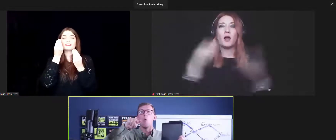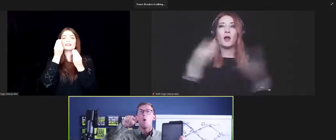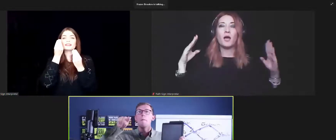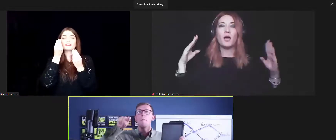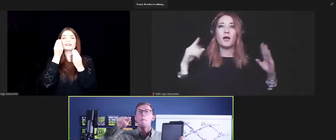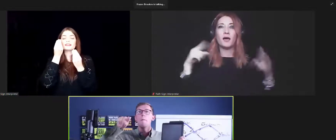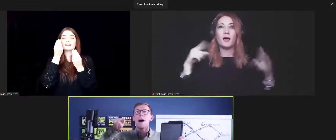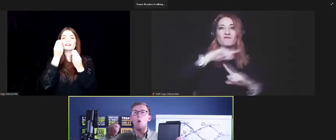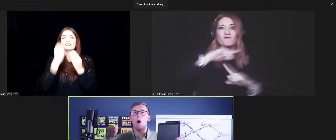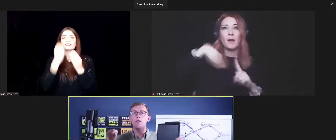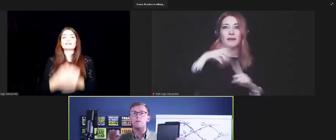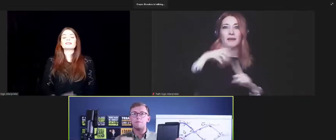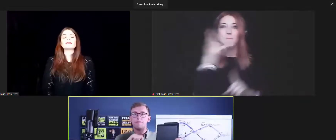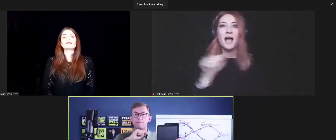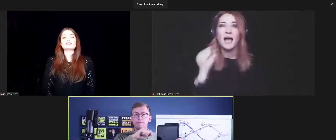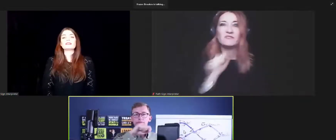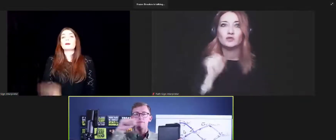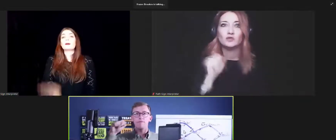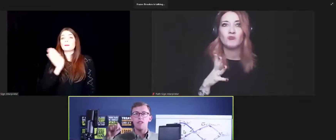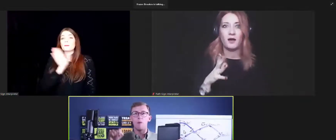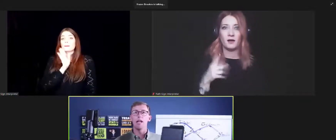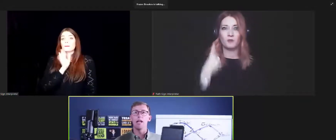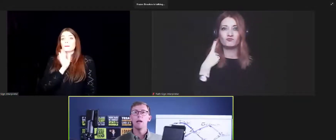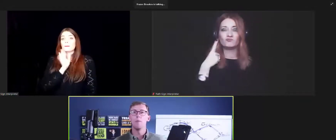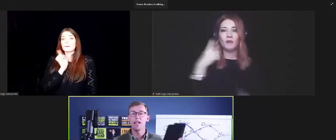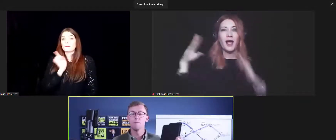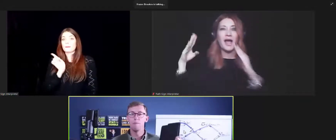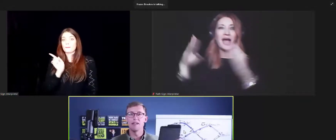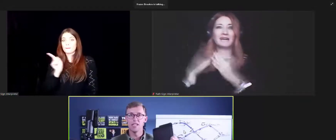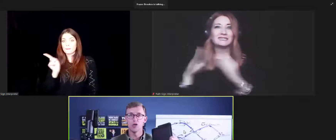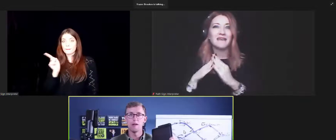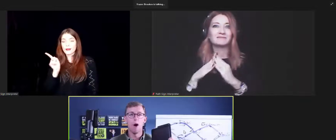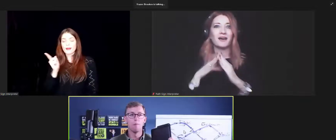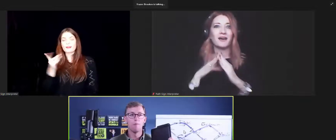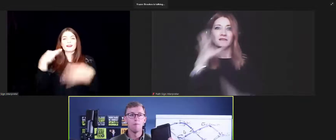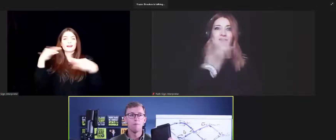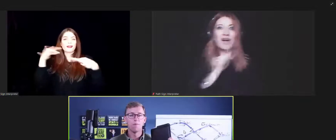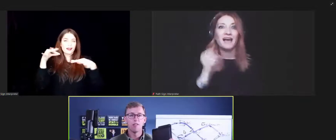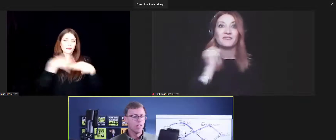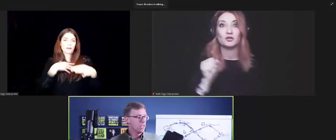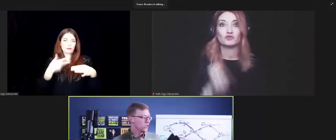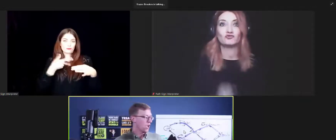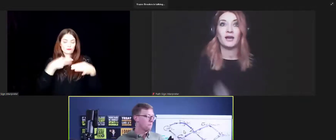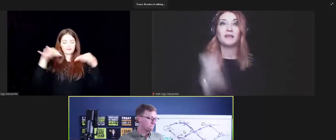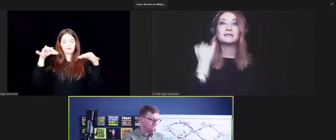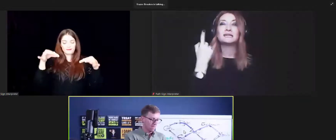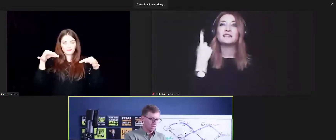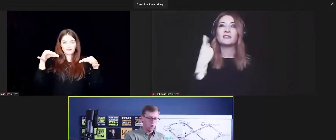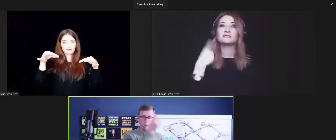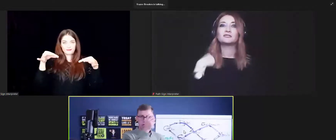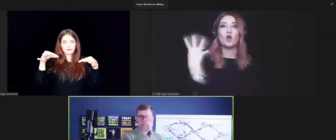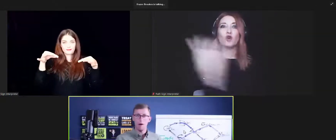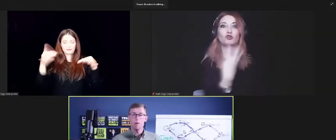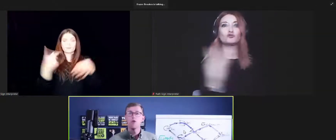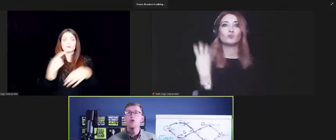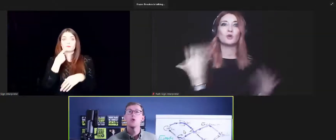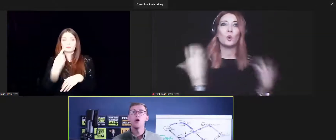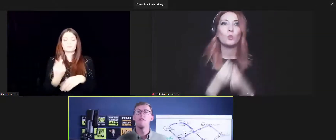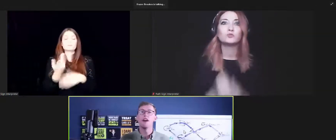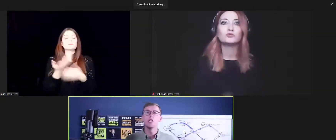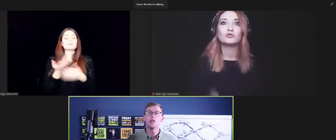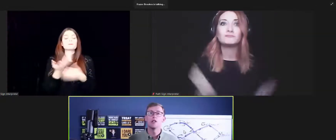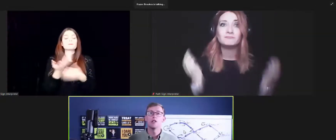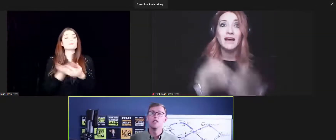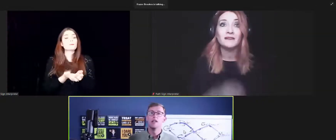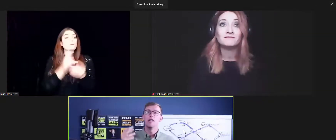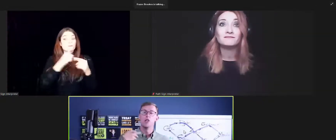one by one. And we're going to build this dream home. So, got a piece of paper out. Julie, you're